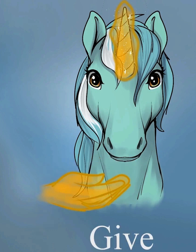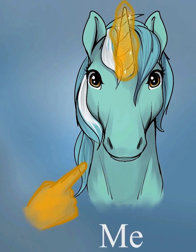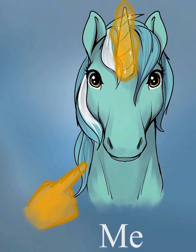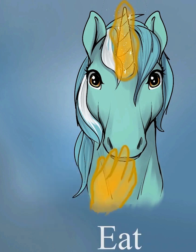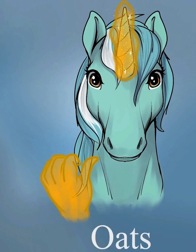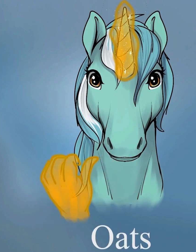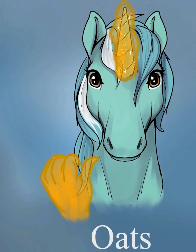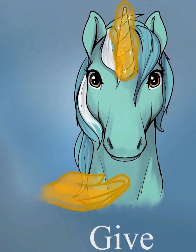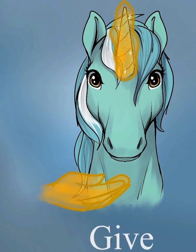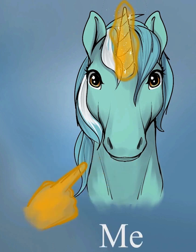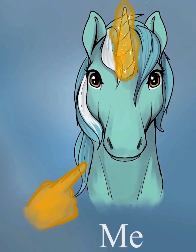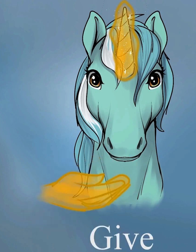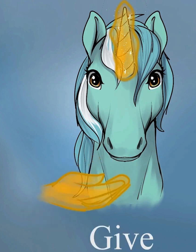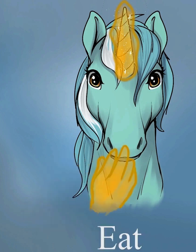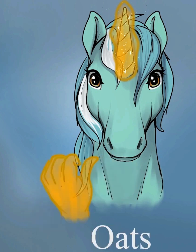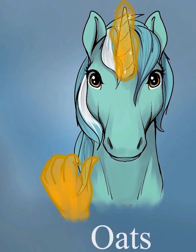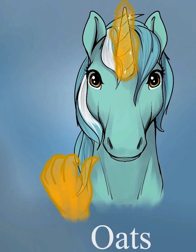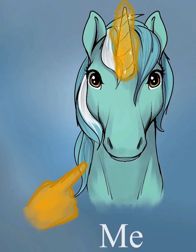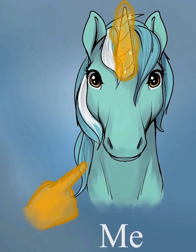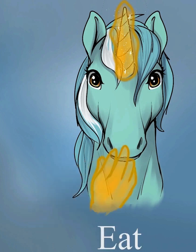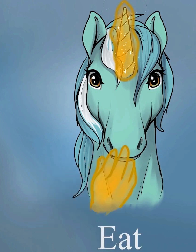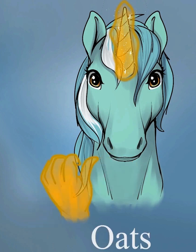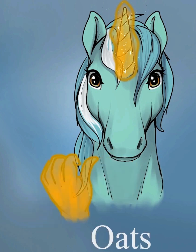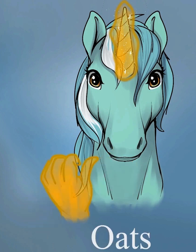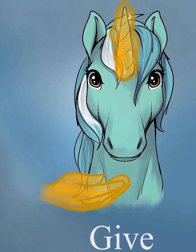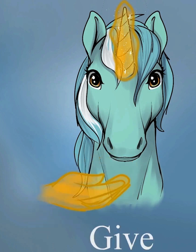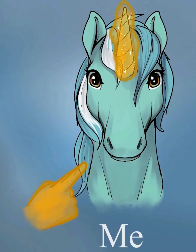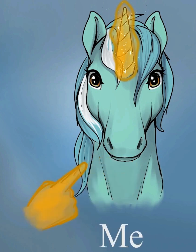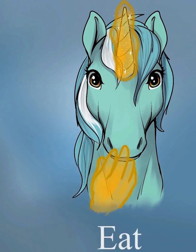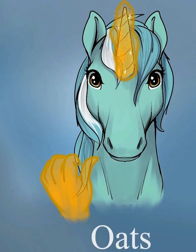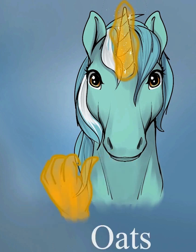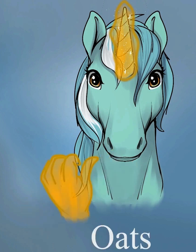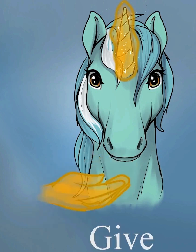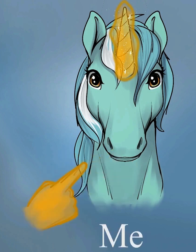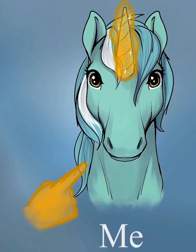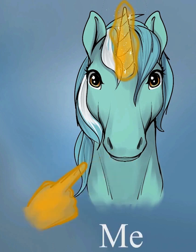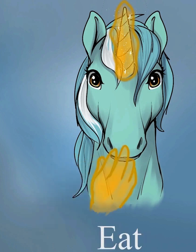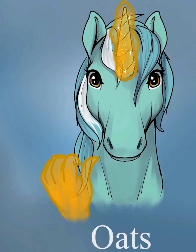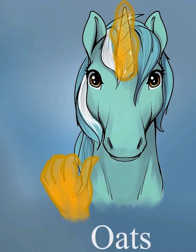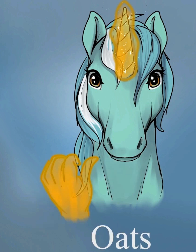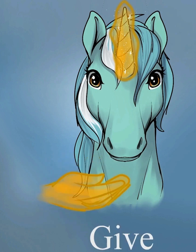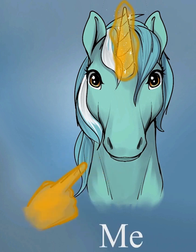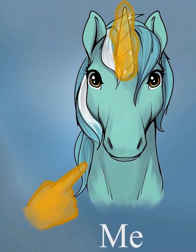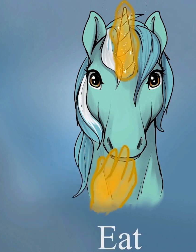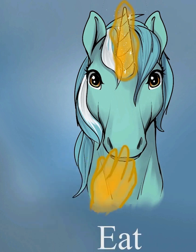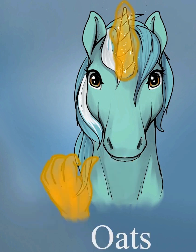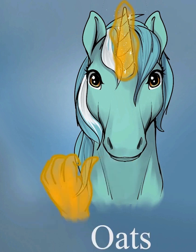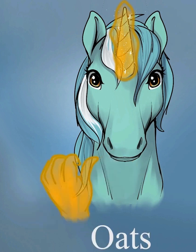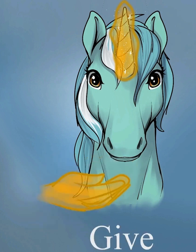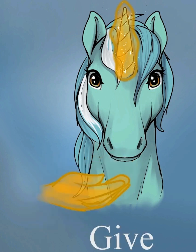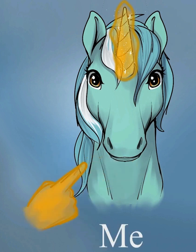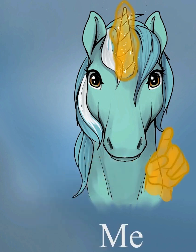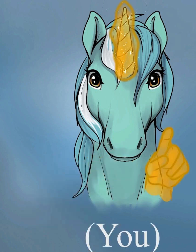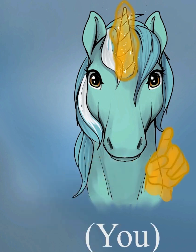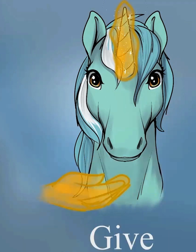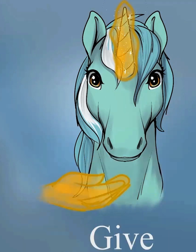me oats, give me, give me oats, me oats, give me oats, give me oats, give me oats, give me you. Give